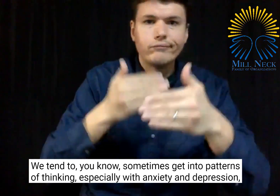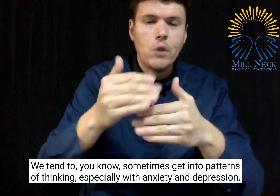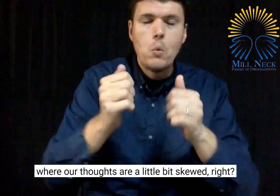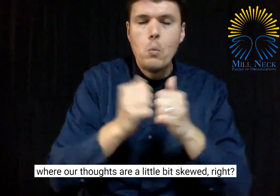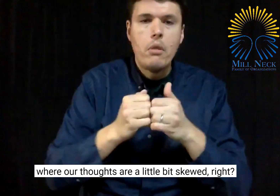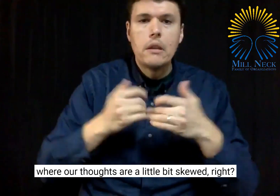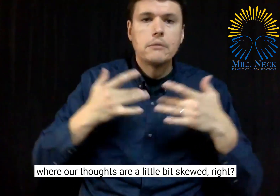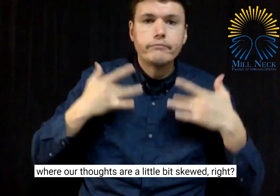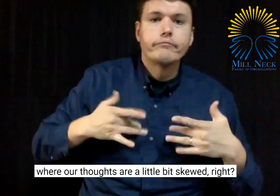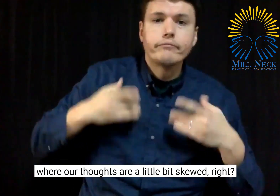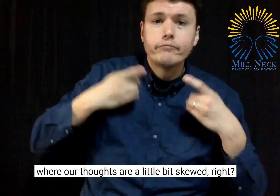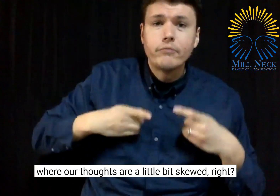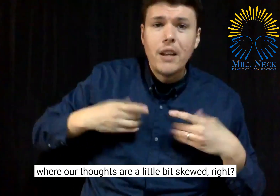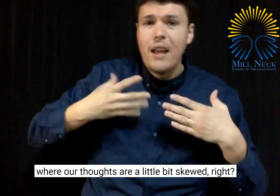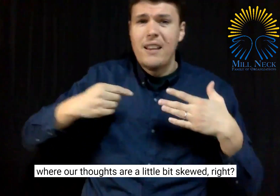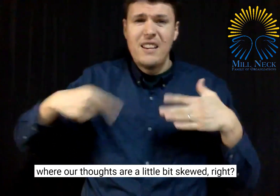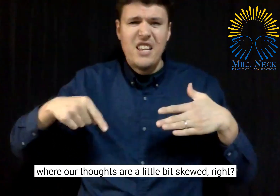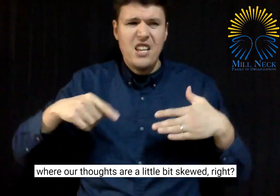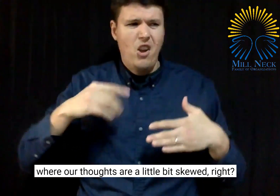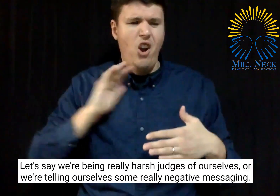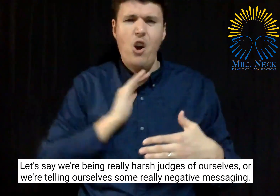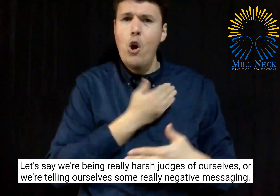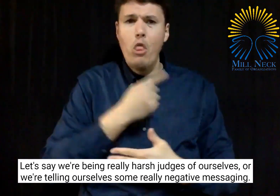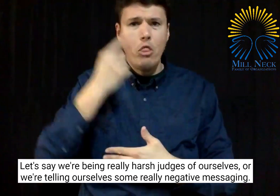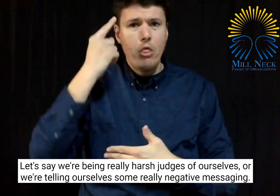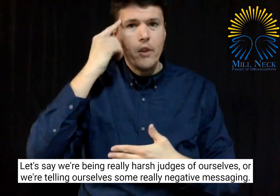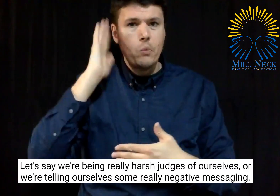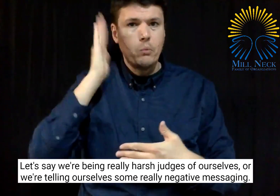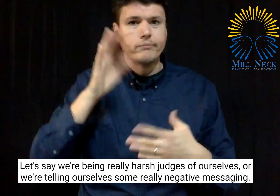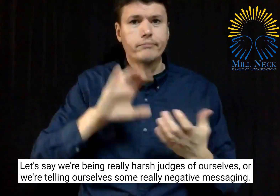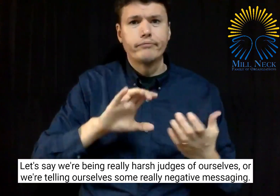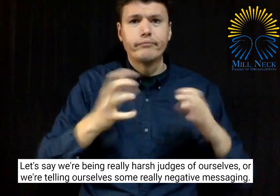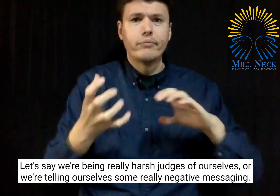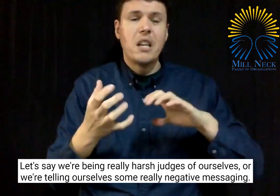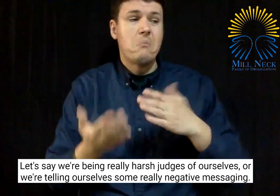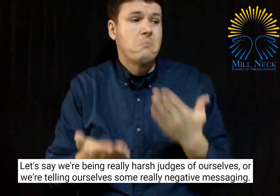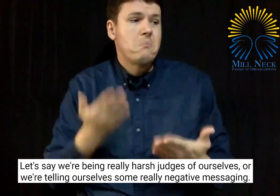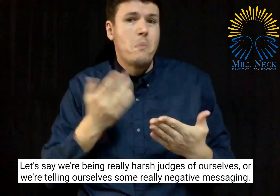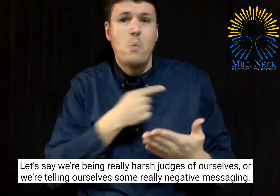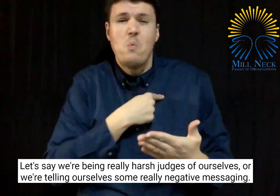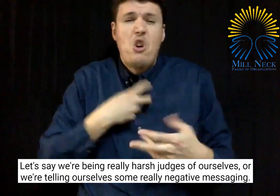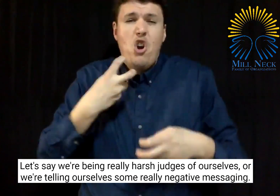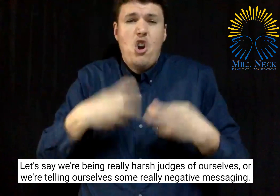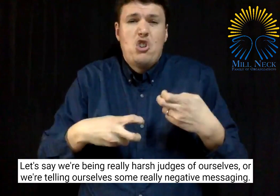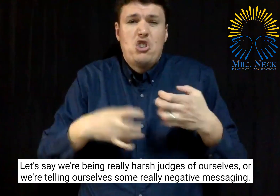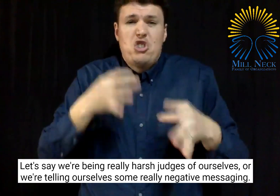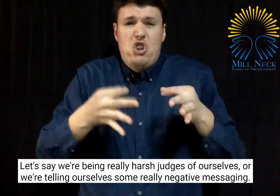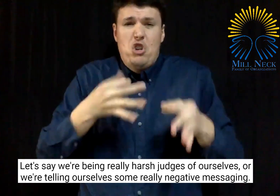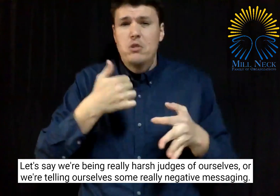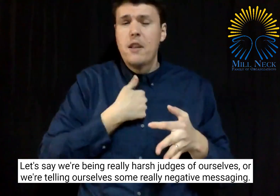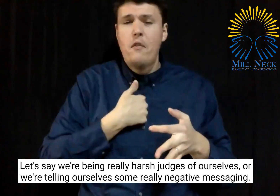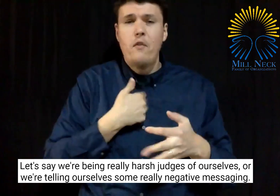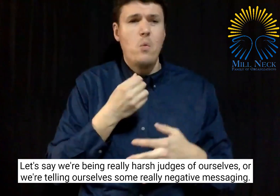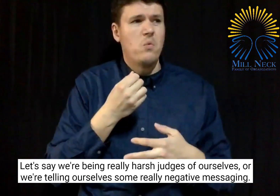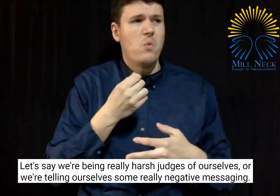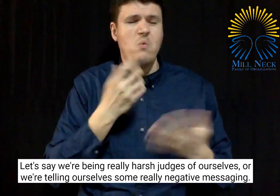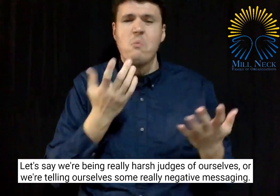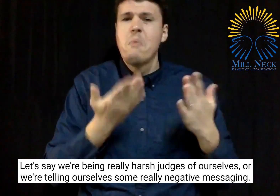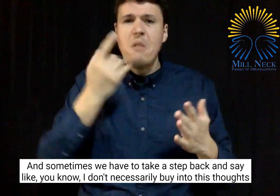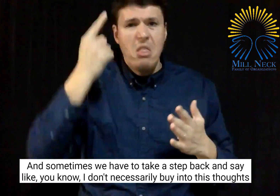where our thoughts are a little bit skewed, right? Let's say we're being really harsh judges of ourselves, or we're telling ourselves some really negative messaging. And